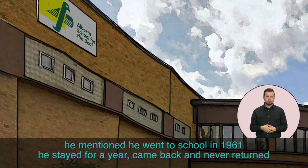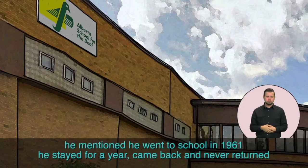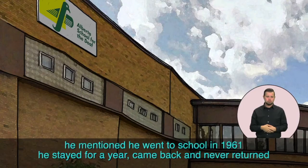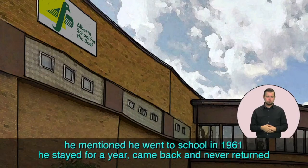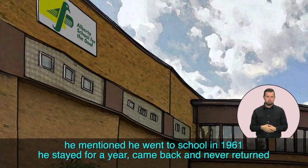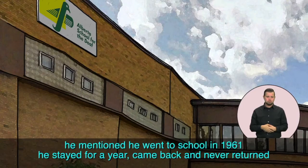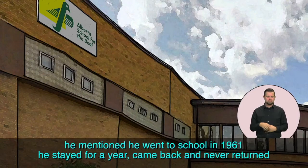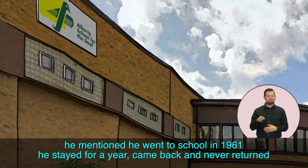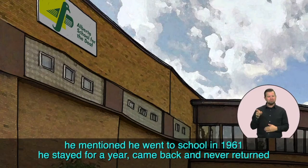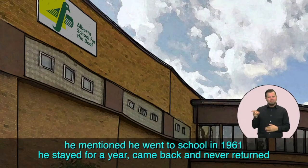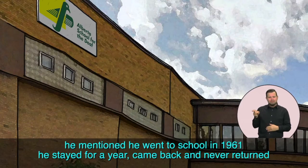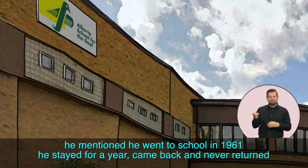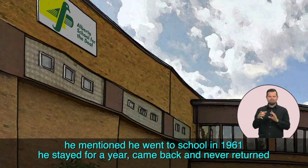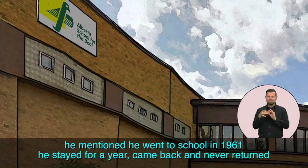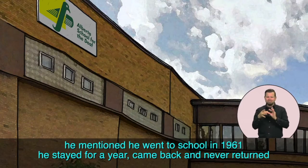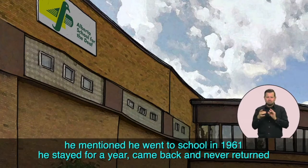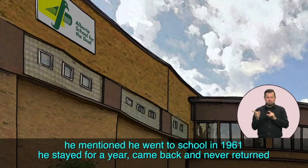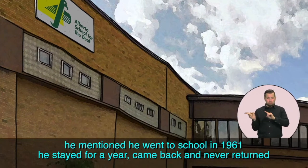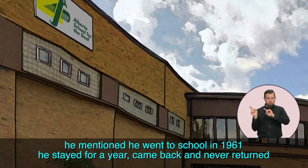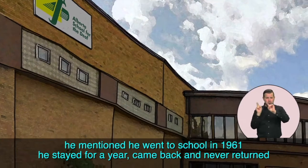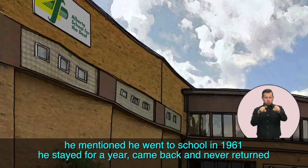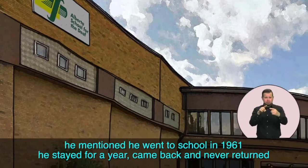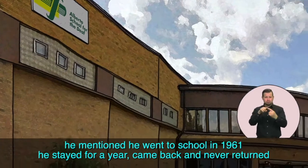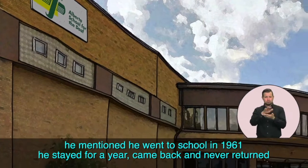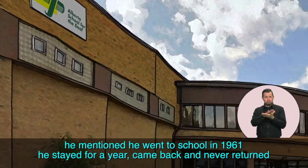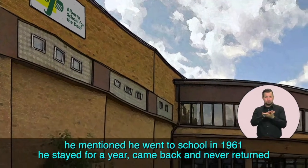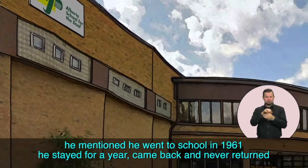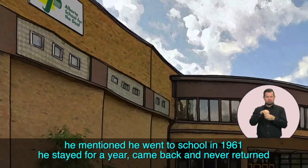He mentioned he went to